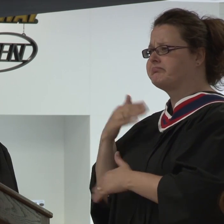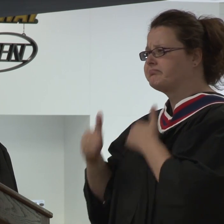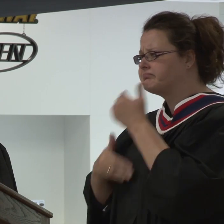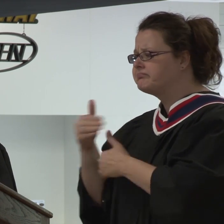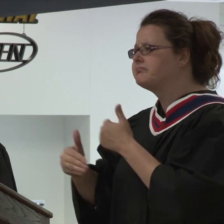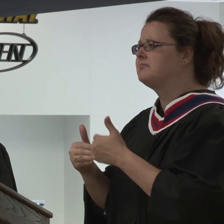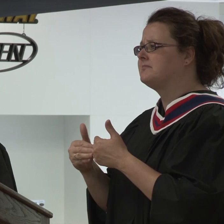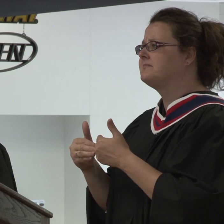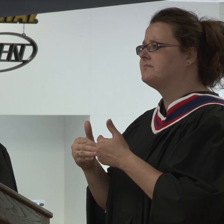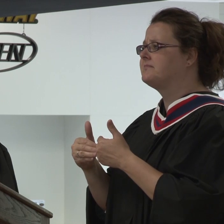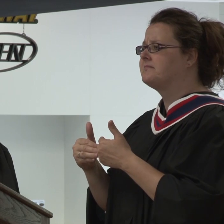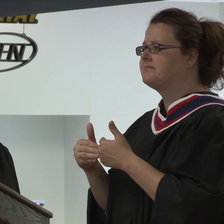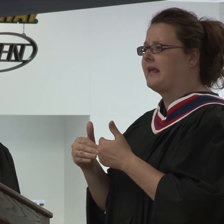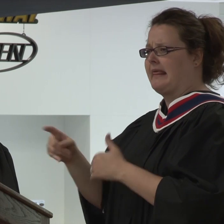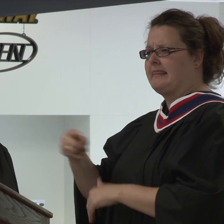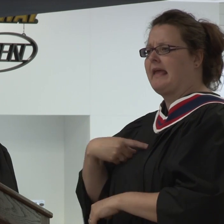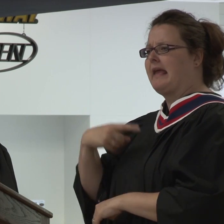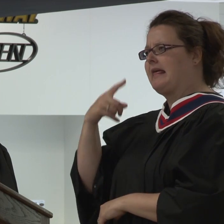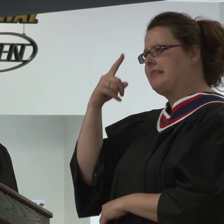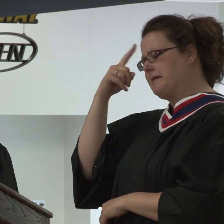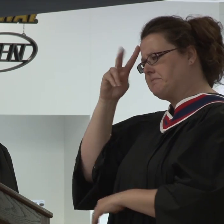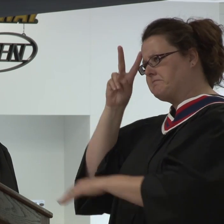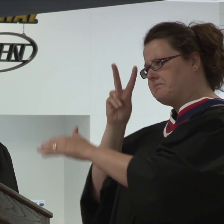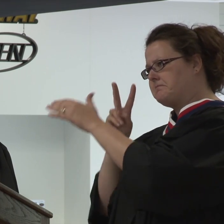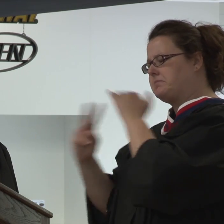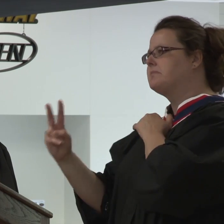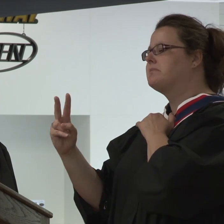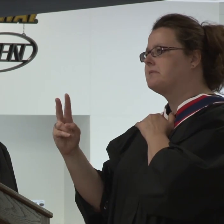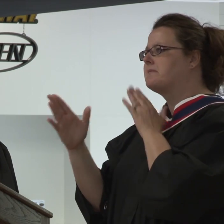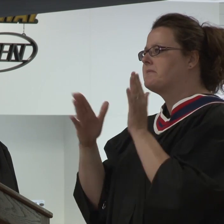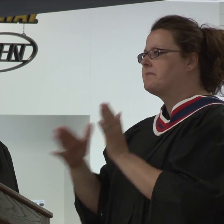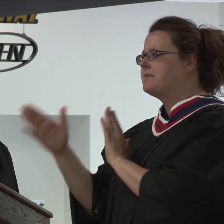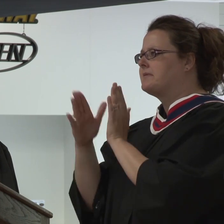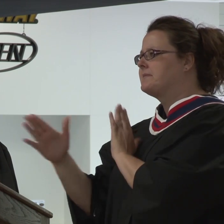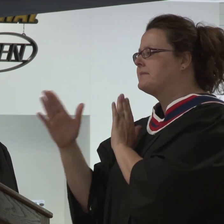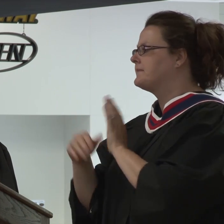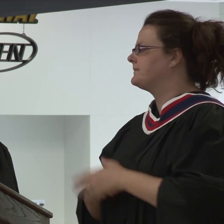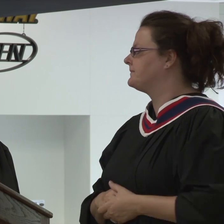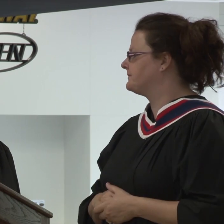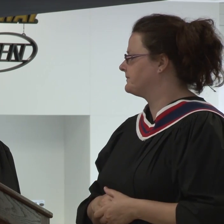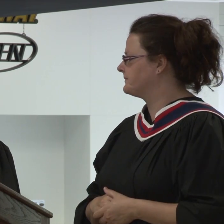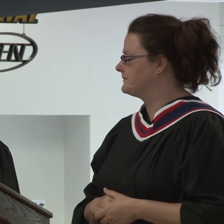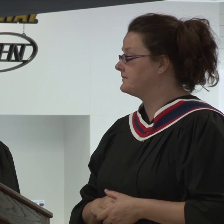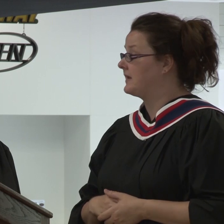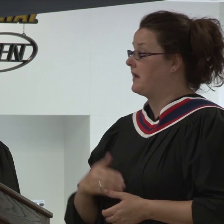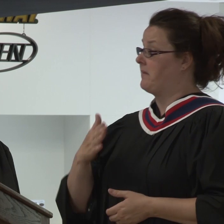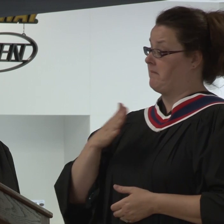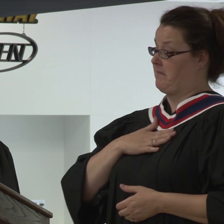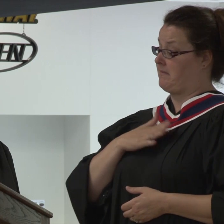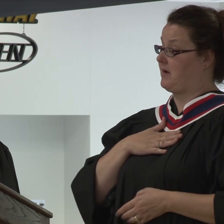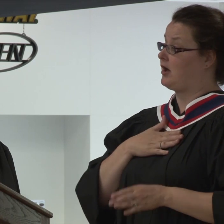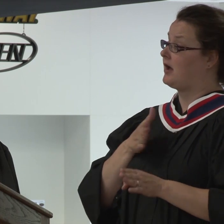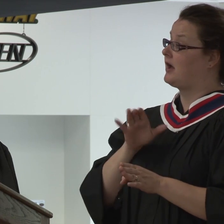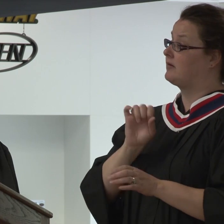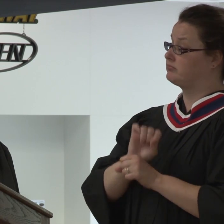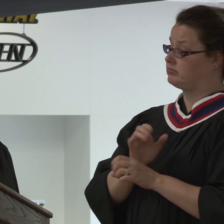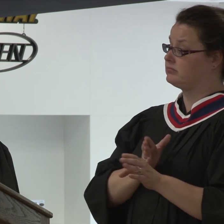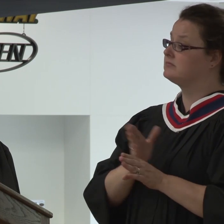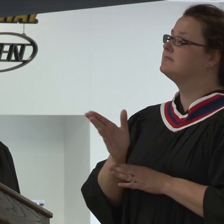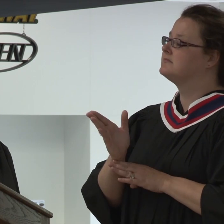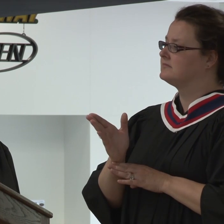for being forward-thinking leaders. My own career has been